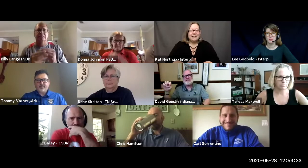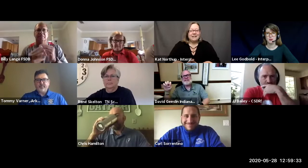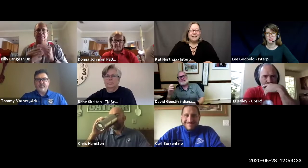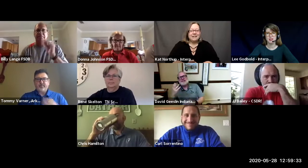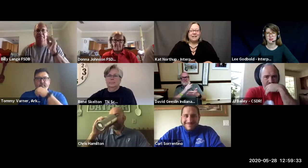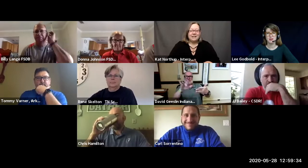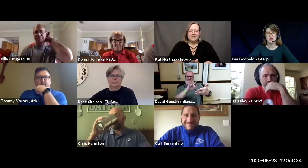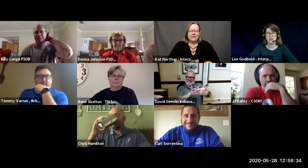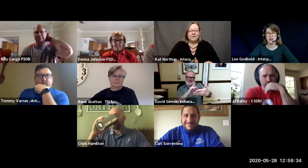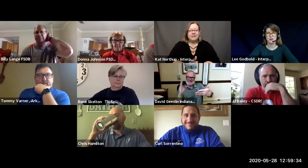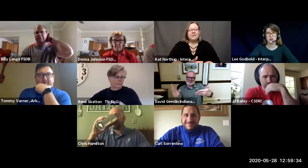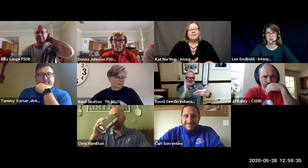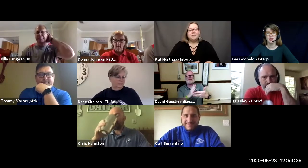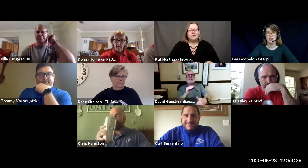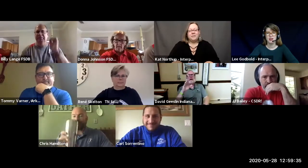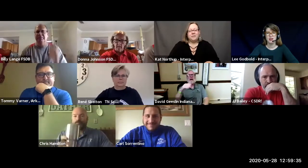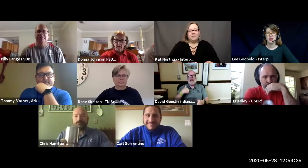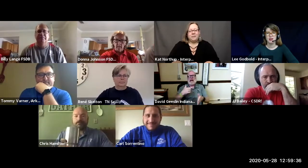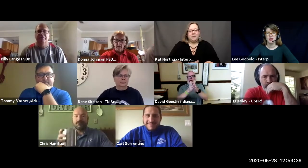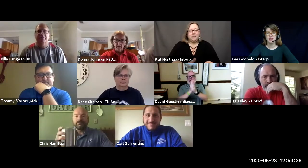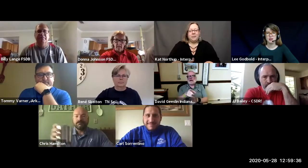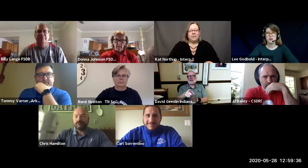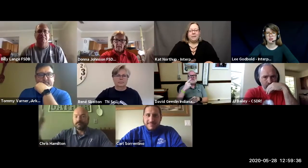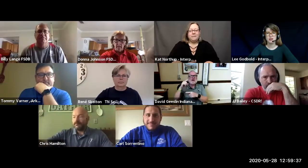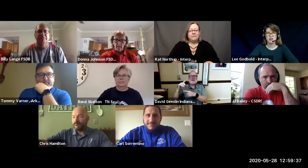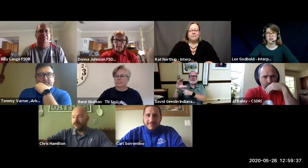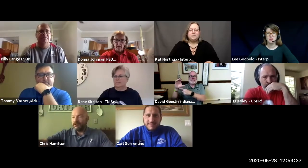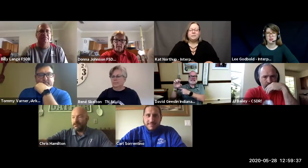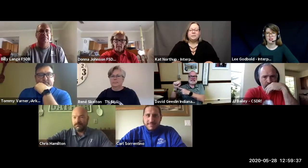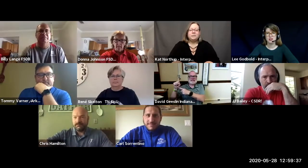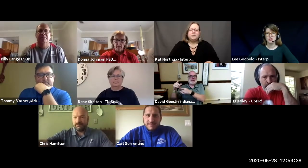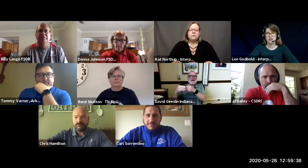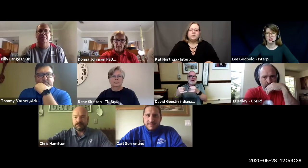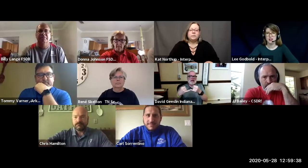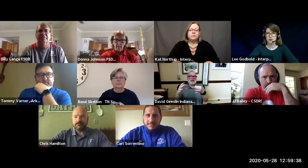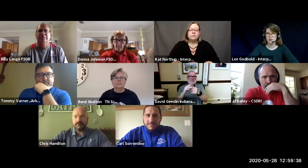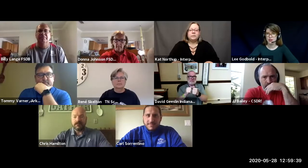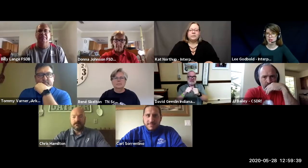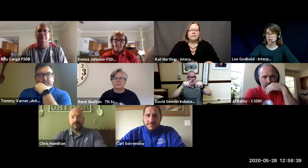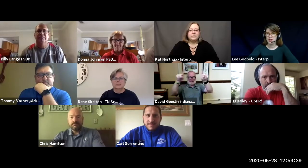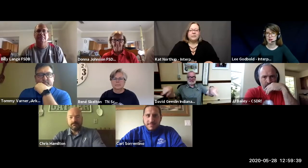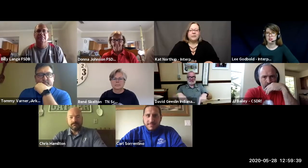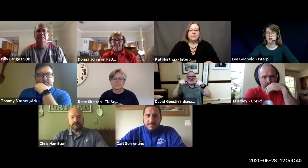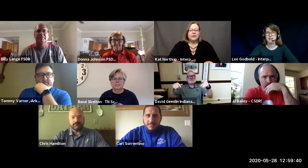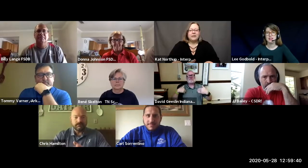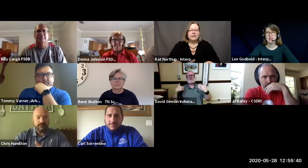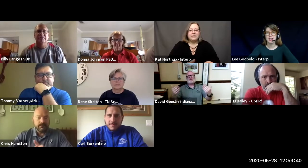the West Coast. Good afternoon, East Coasters, some Midwesterners, hello. So the